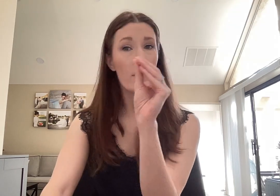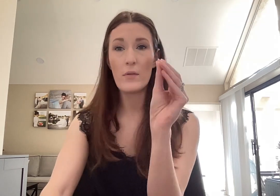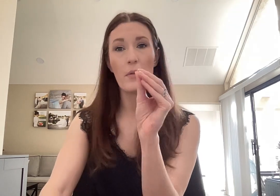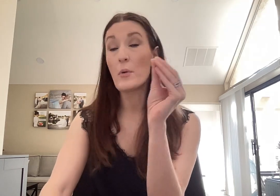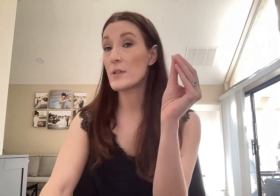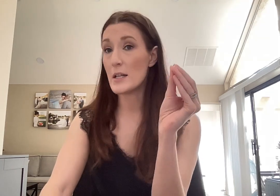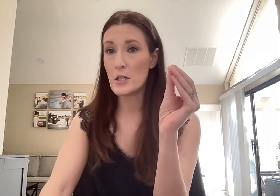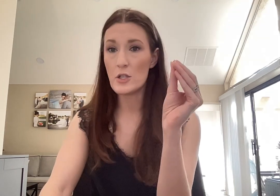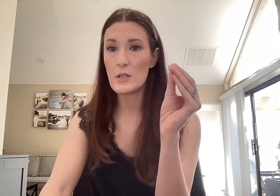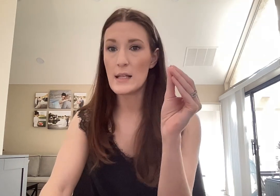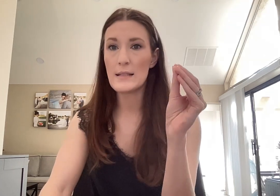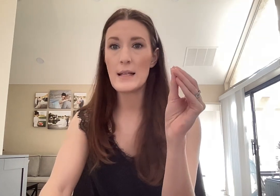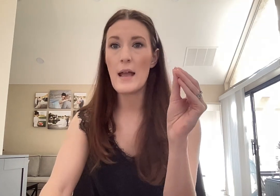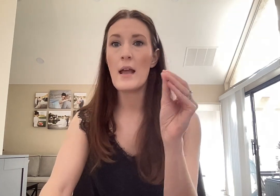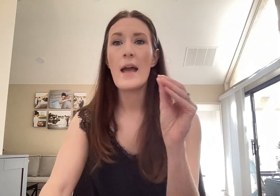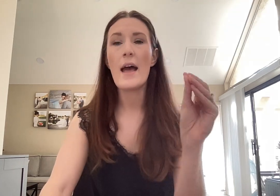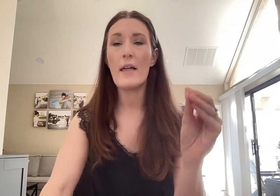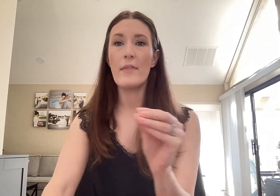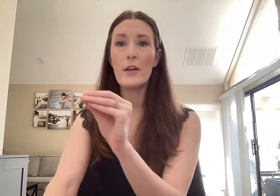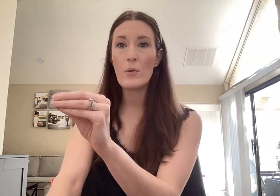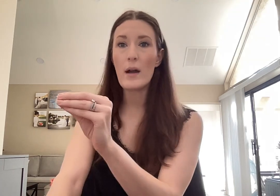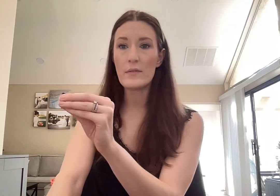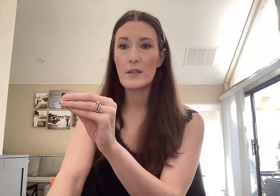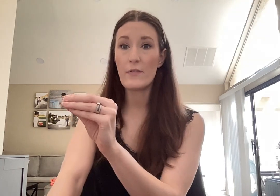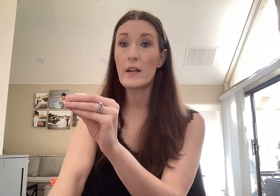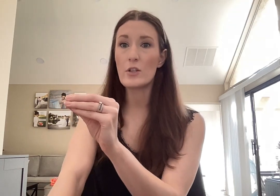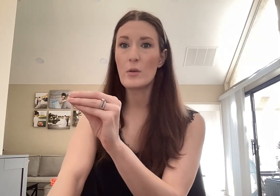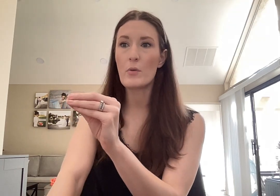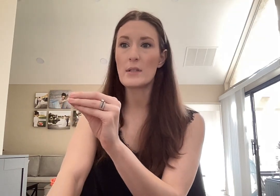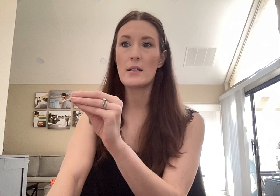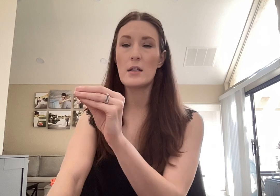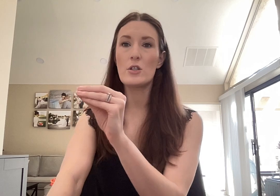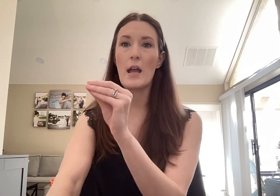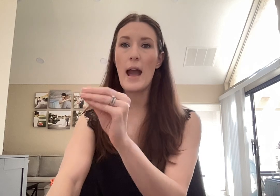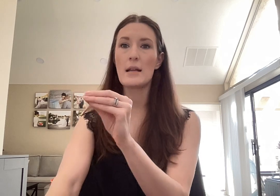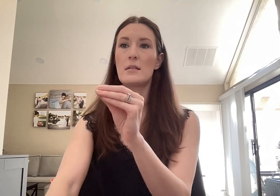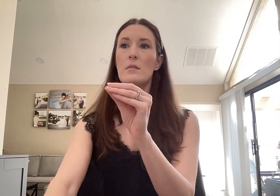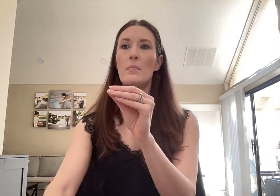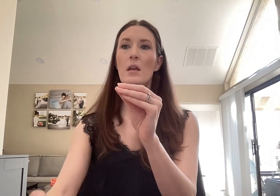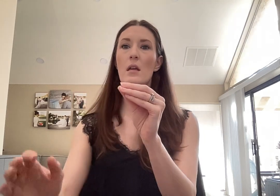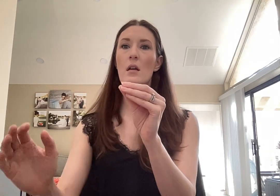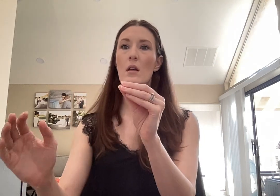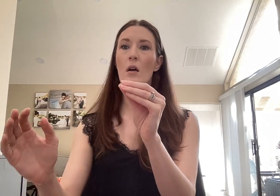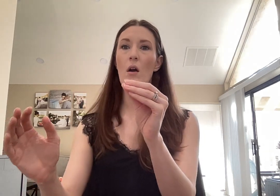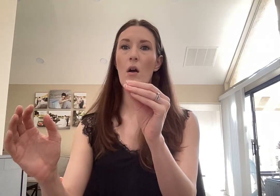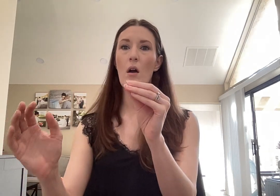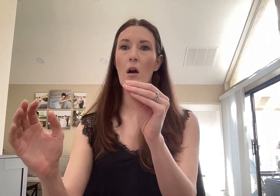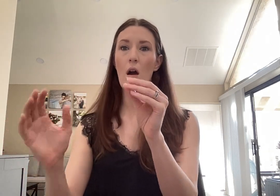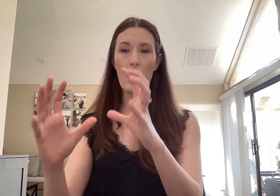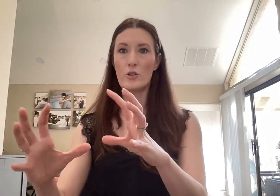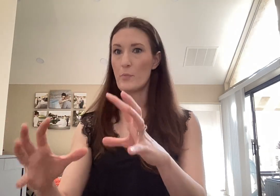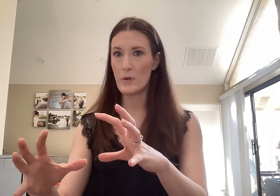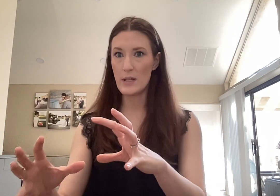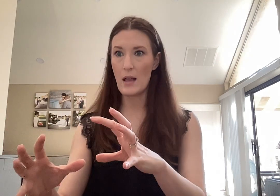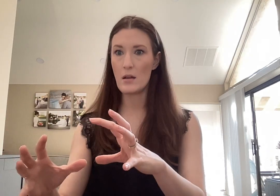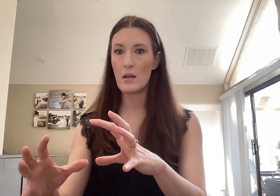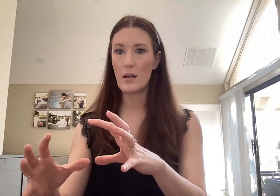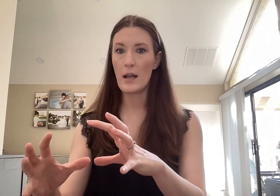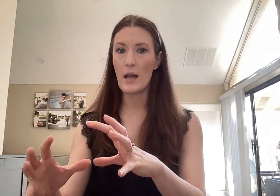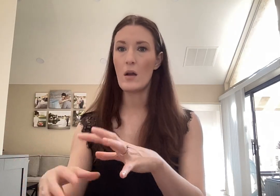the percentage is, let's say, and then you have to finish the percentage. It has to be 100%, okay,